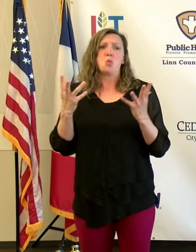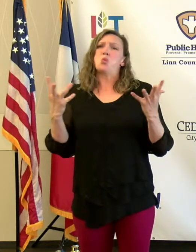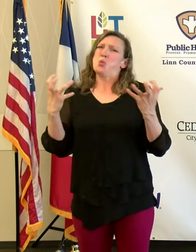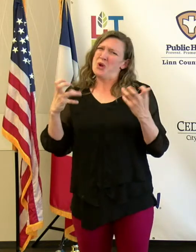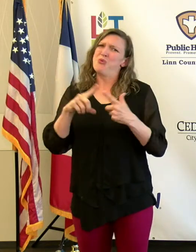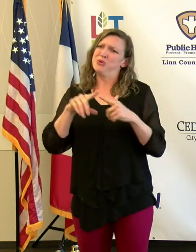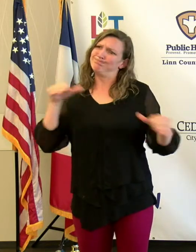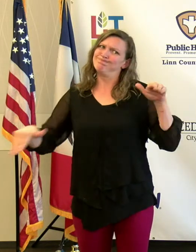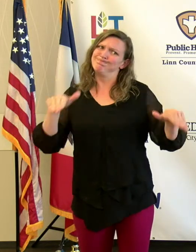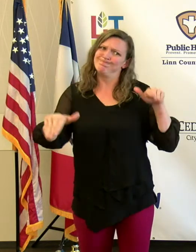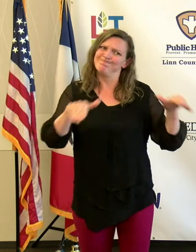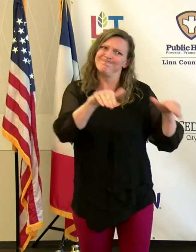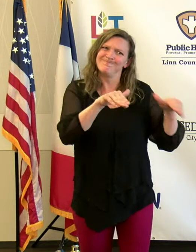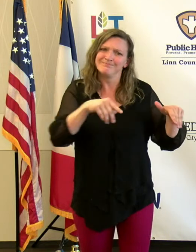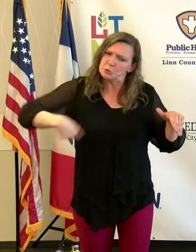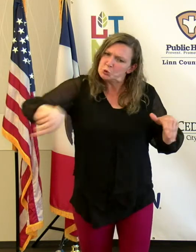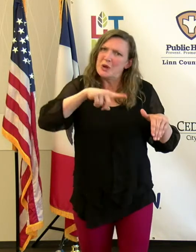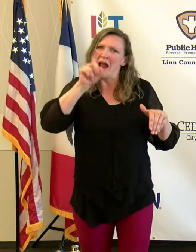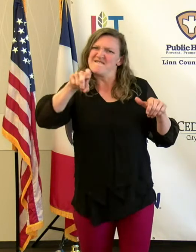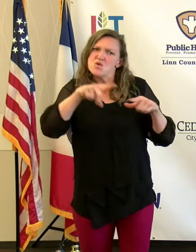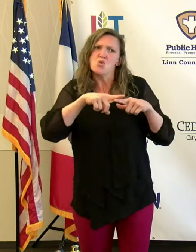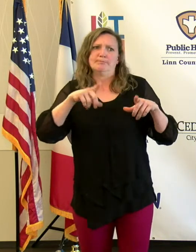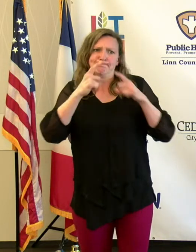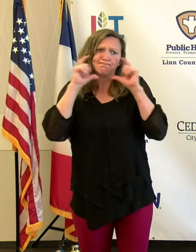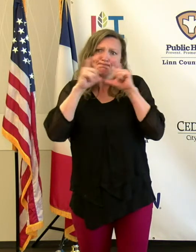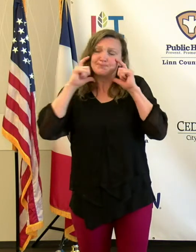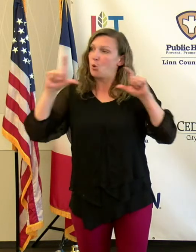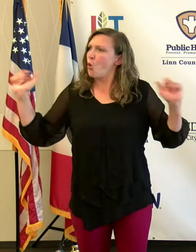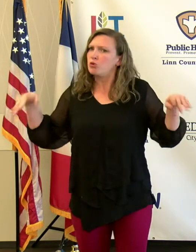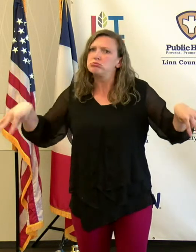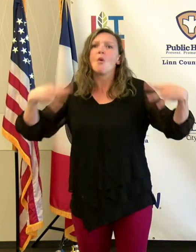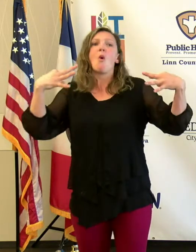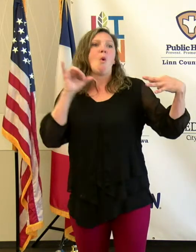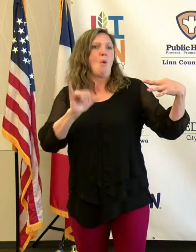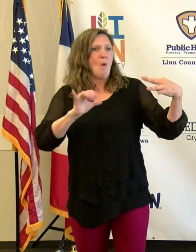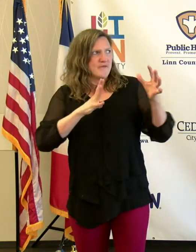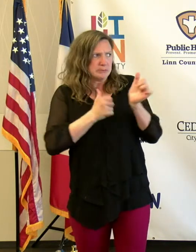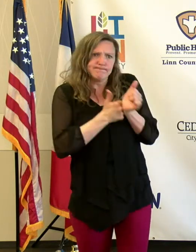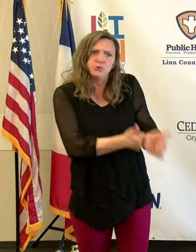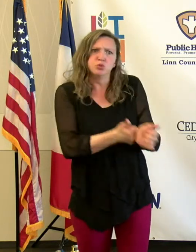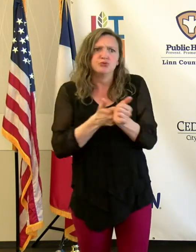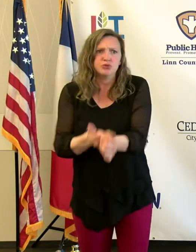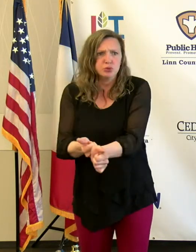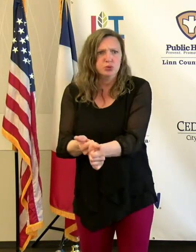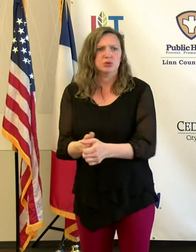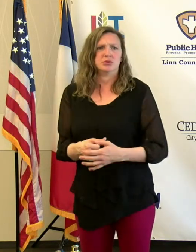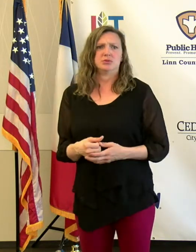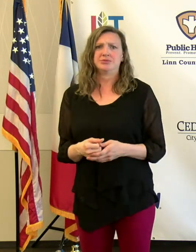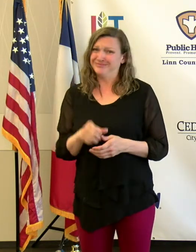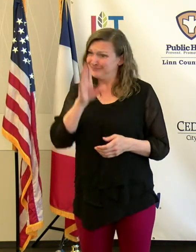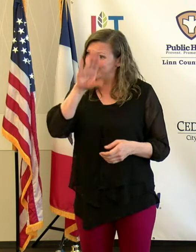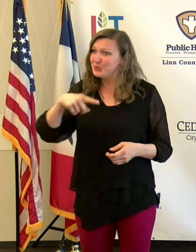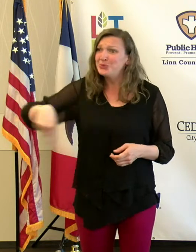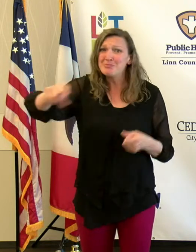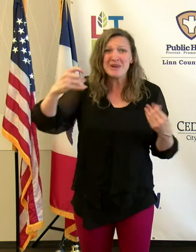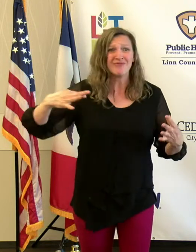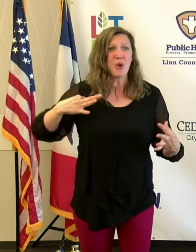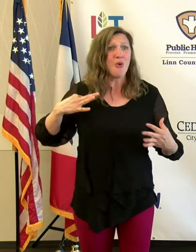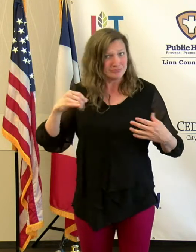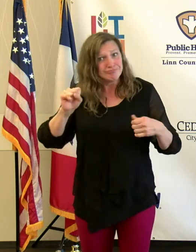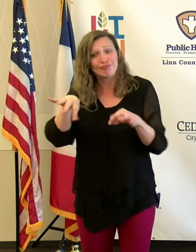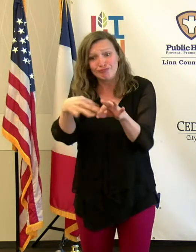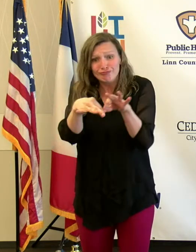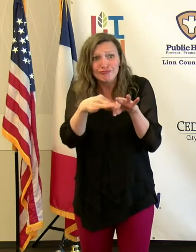a mask has one. Many city employees have stepped up to make masks for their coworkers. We provide the volunteers